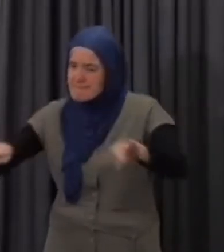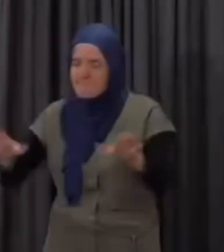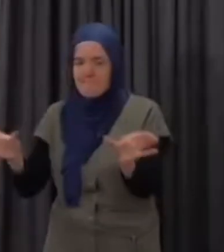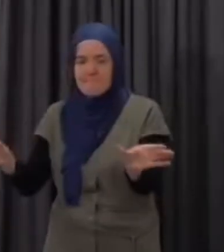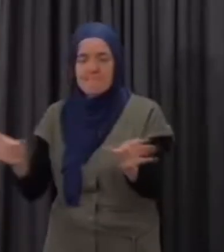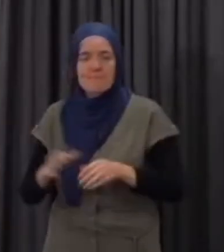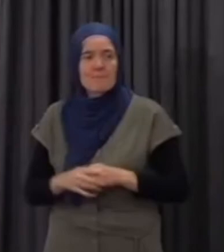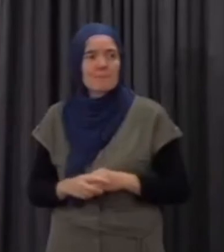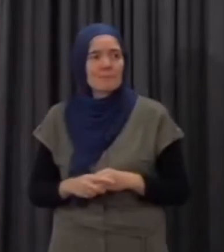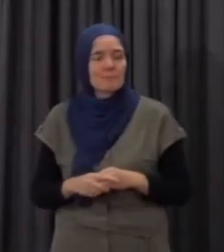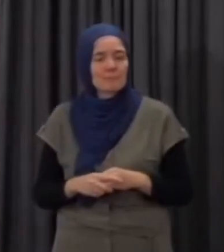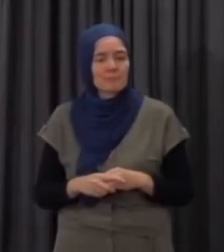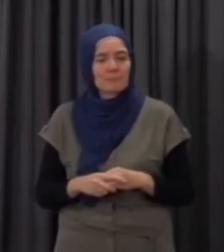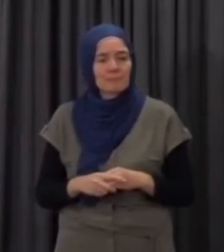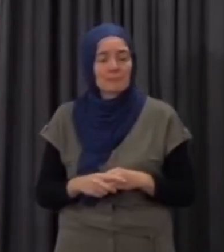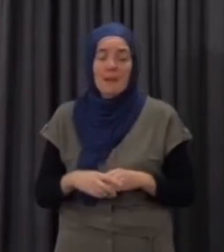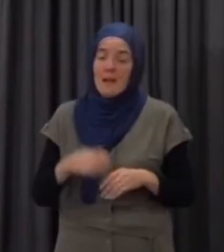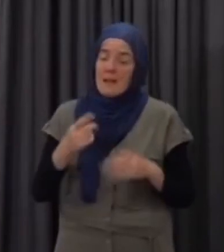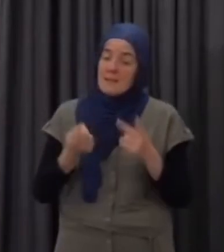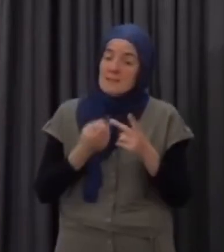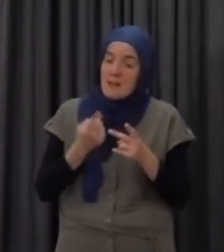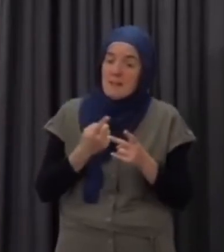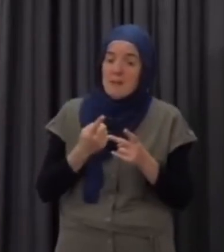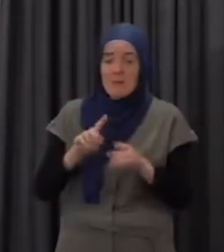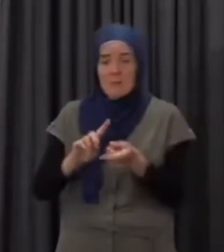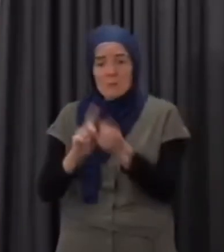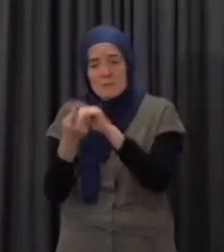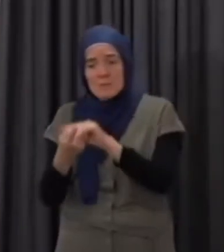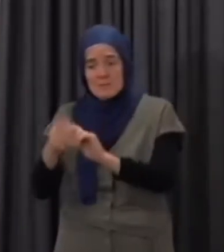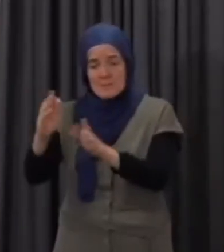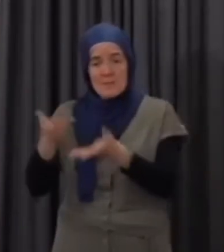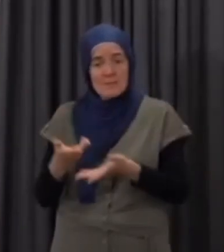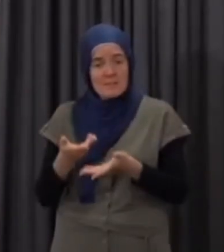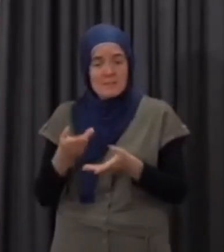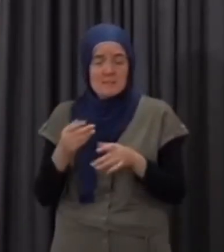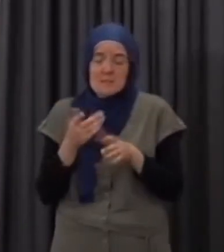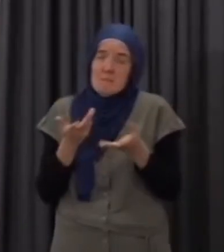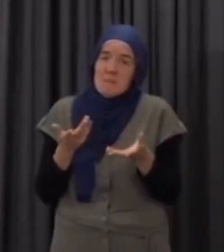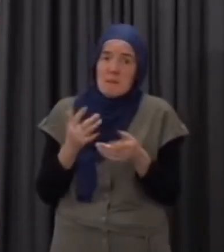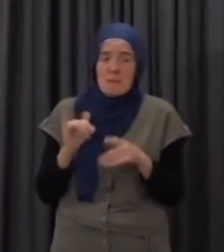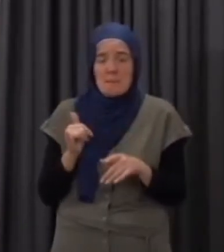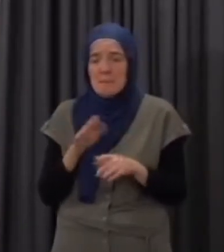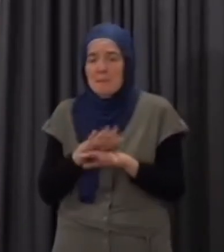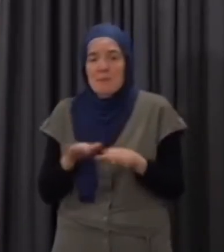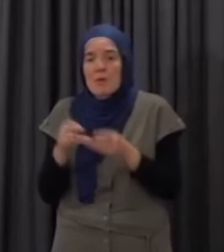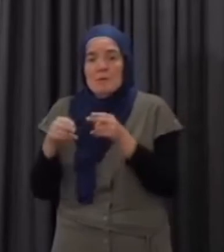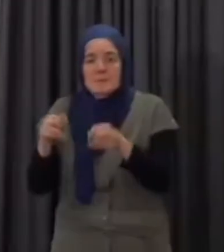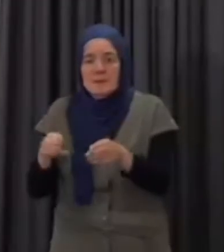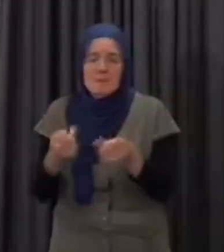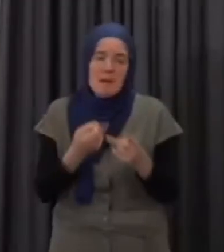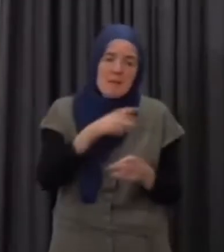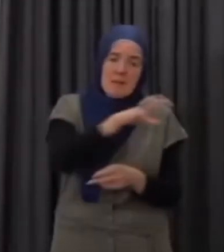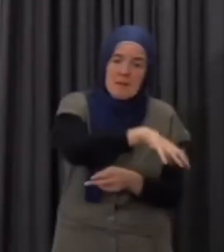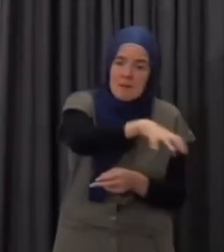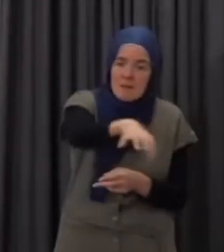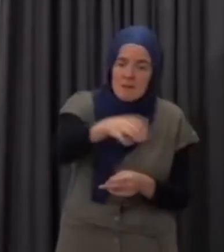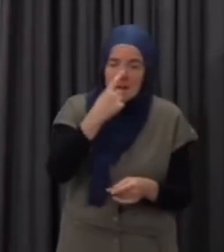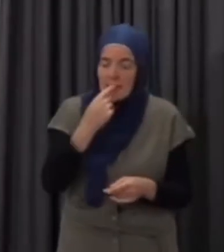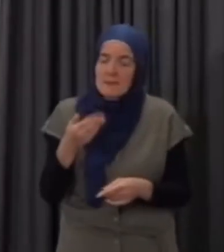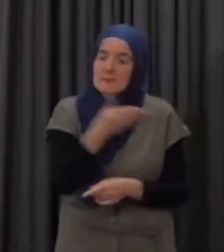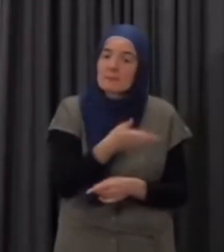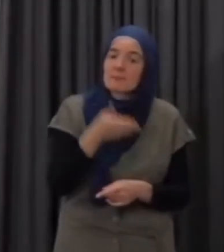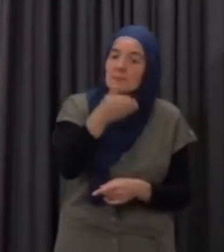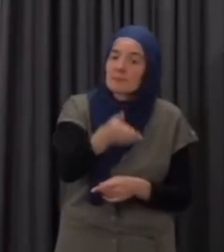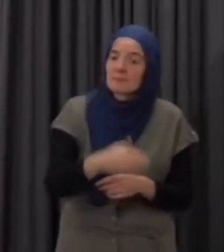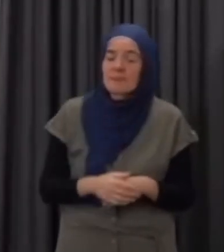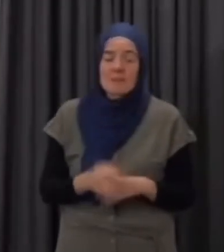access alternative services than just a hospital environment at this stage. But whatever the setting is, any of our healthcare staff are trying to do that in the safest way possible. So if